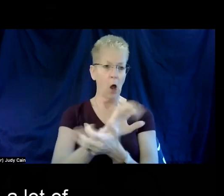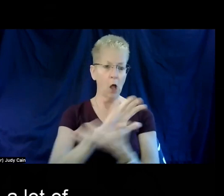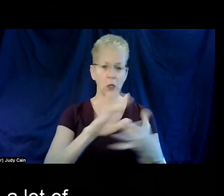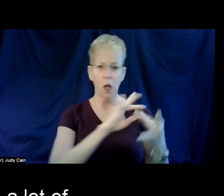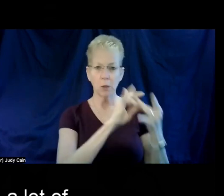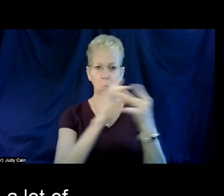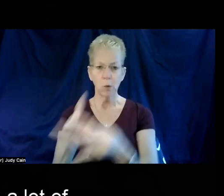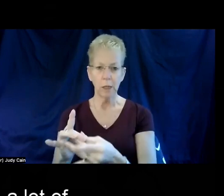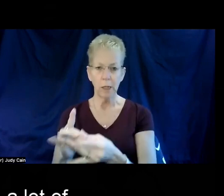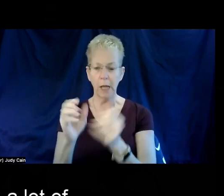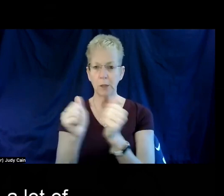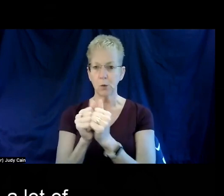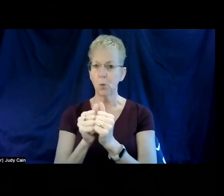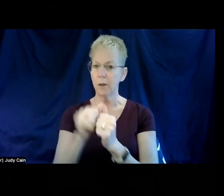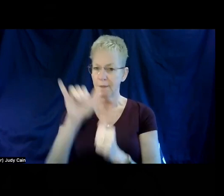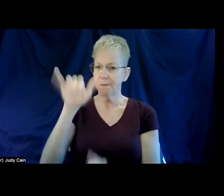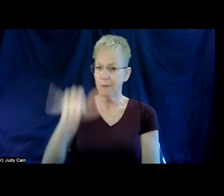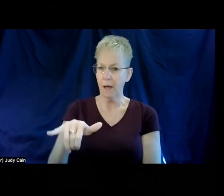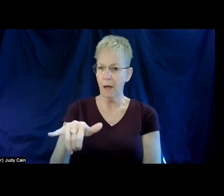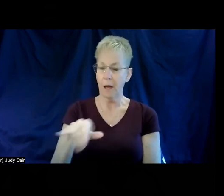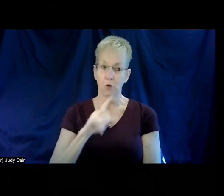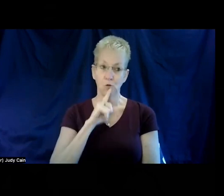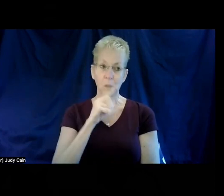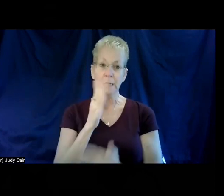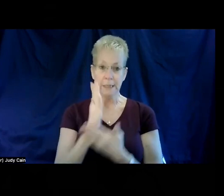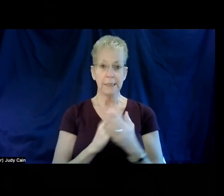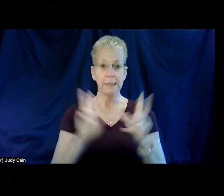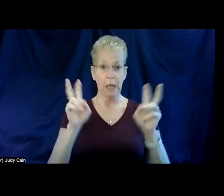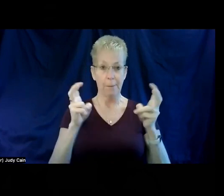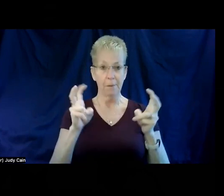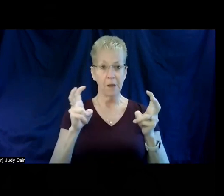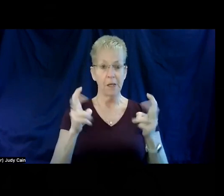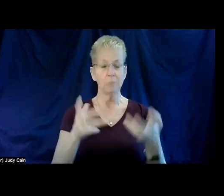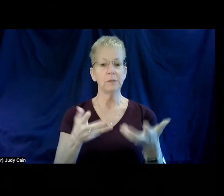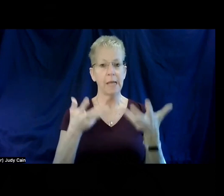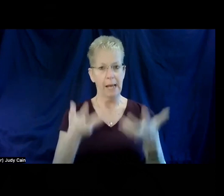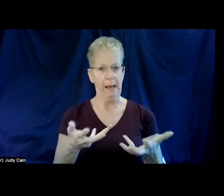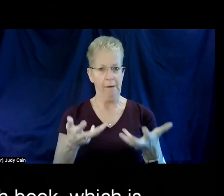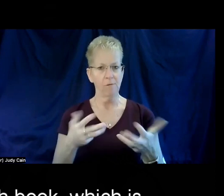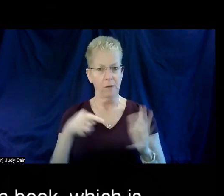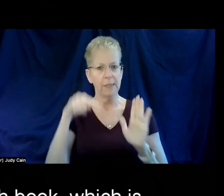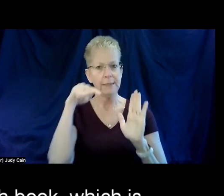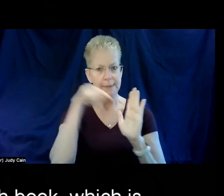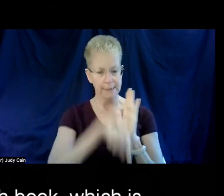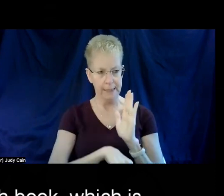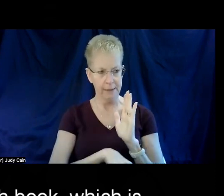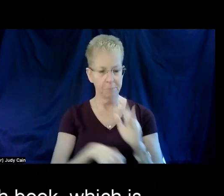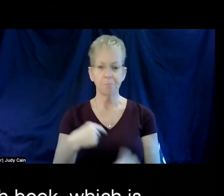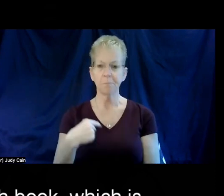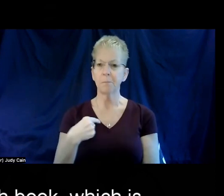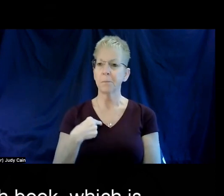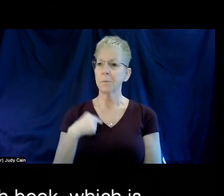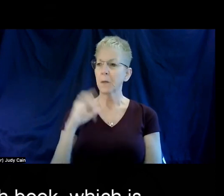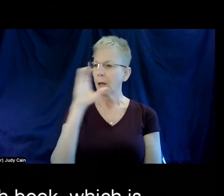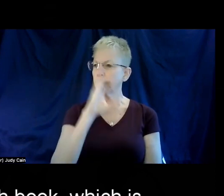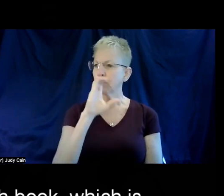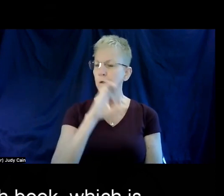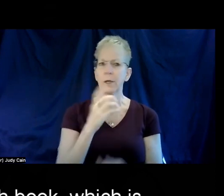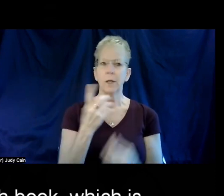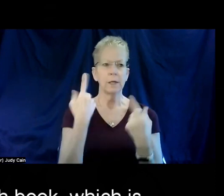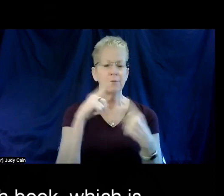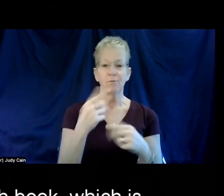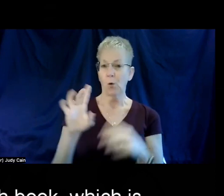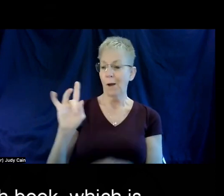very heavy themes explored. And when I was looking for the subject of the 18th book, which is